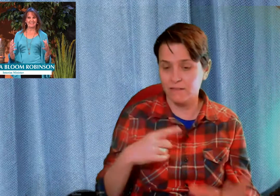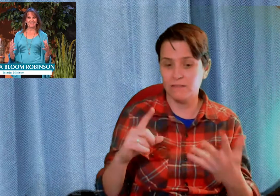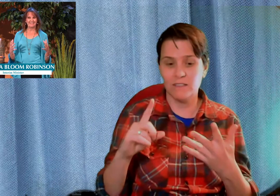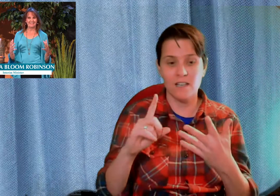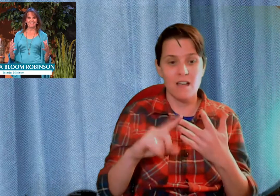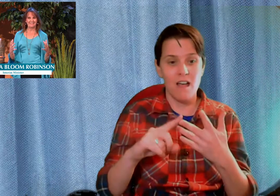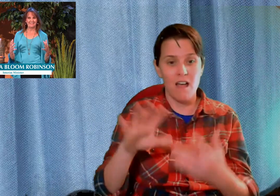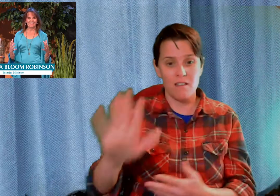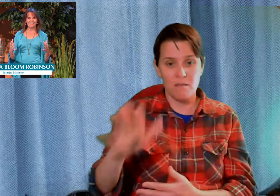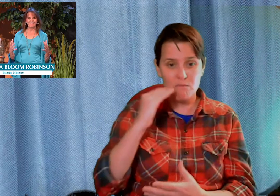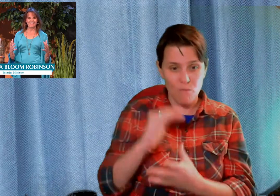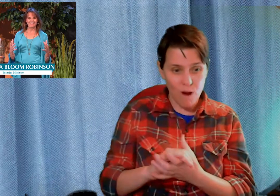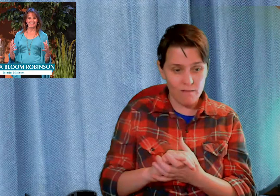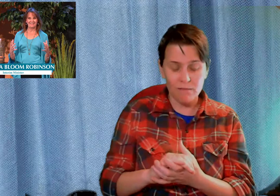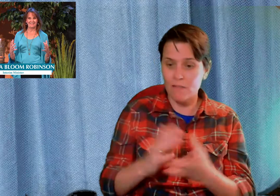clean.